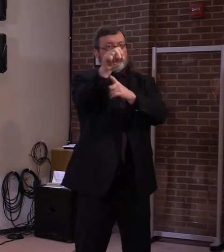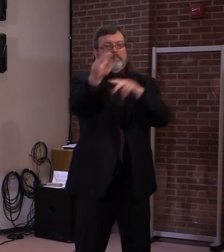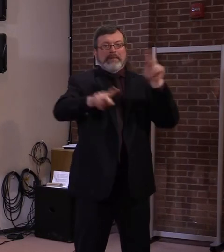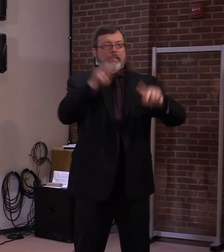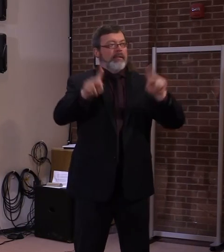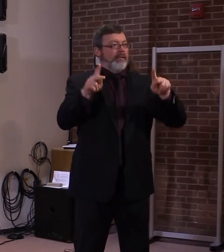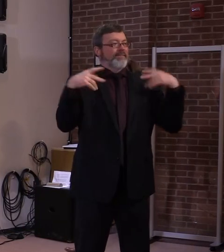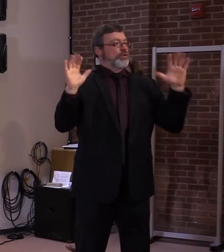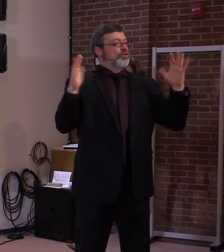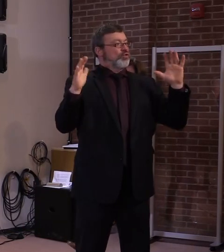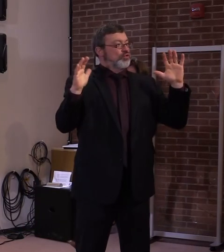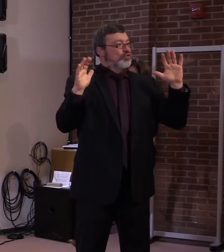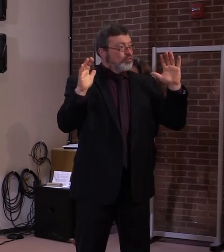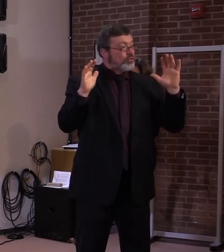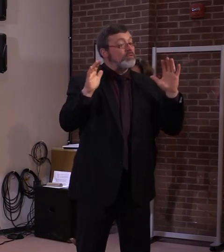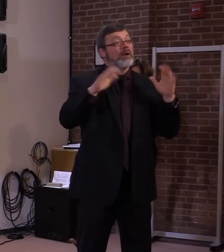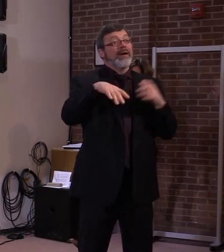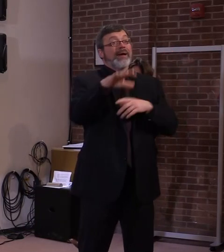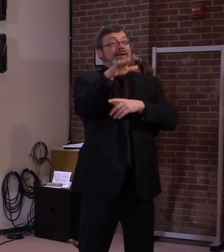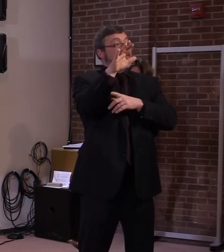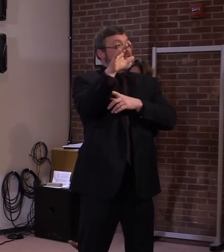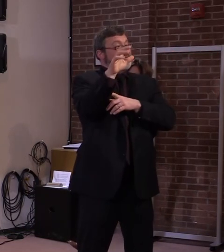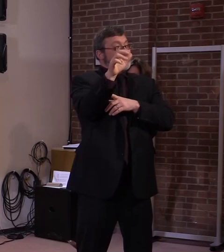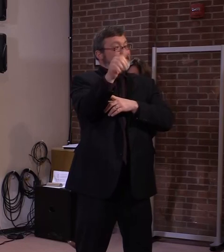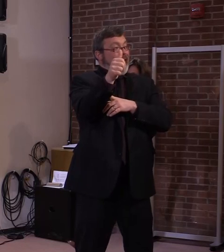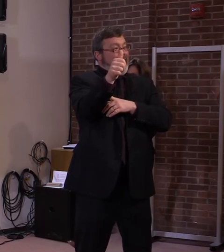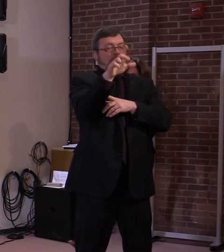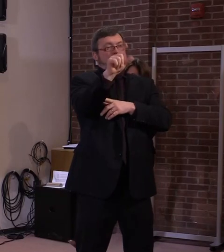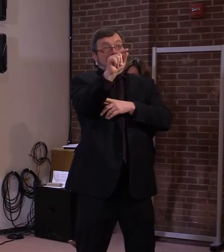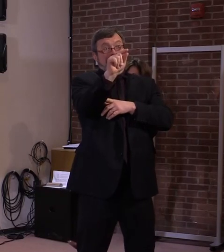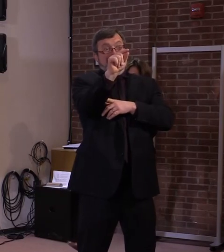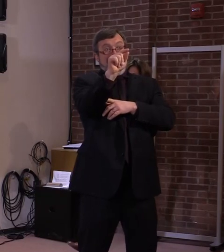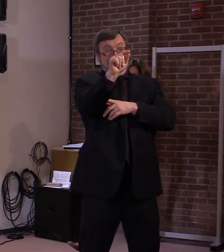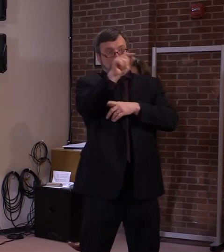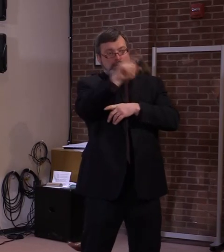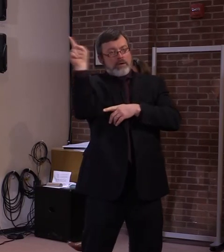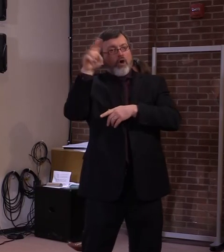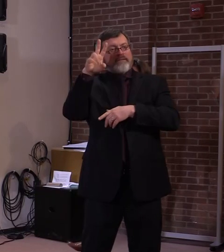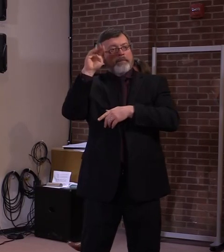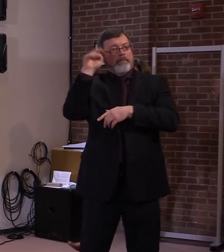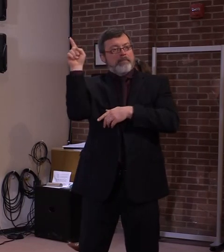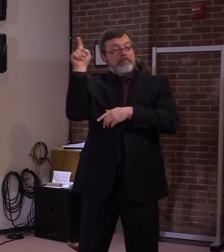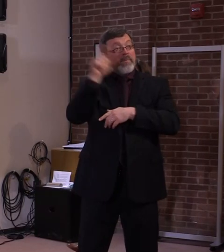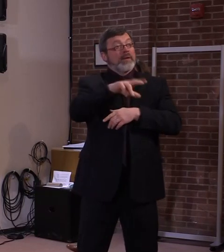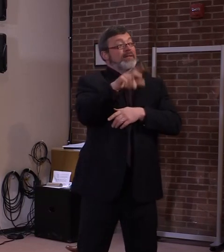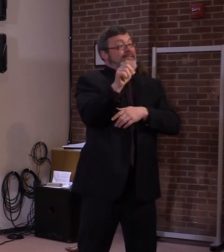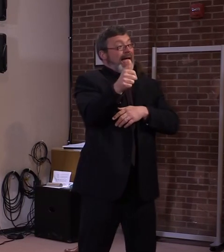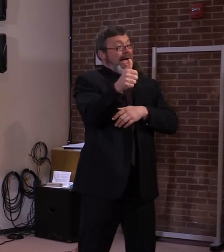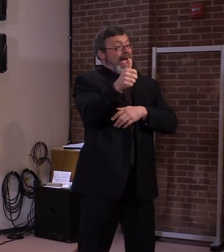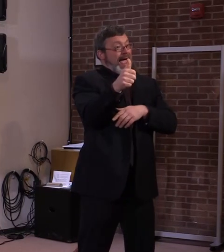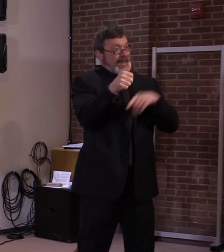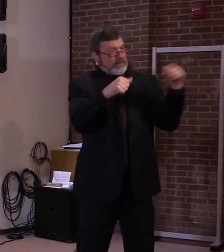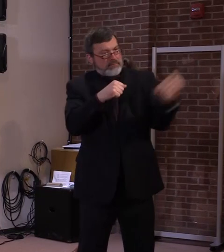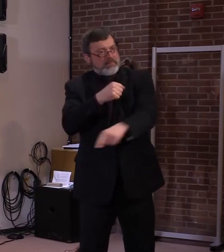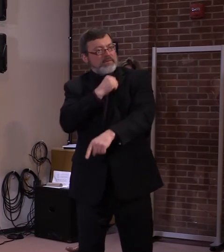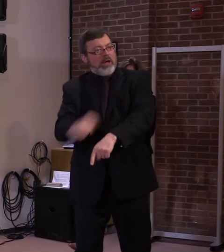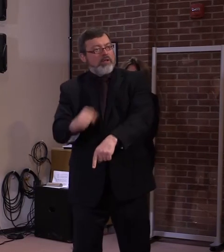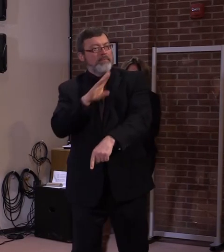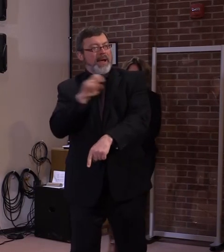Center and Southwestern Vermont Medical Center, 20 at UVM, 10 at Southwestern Medical